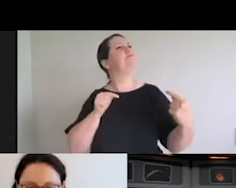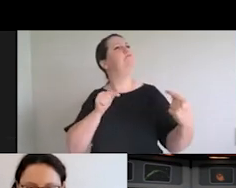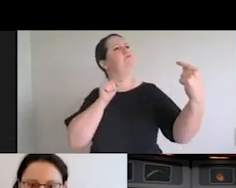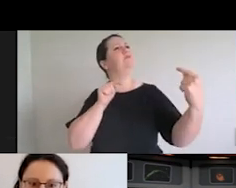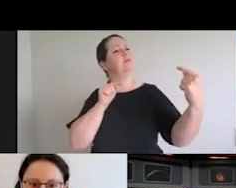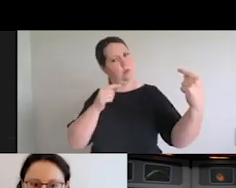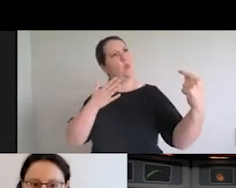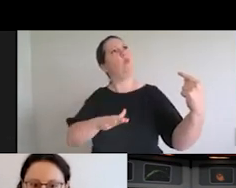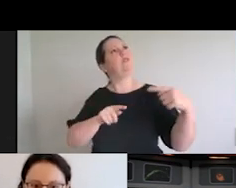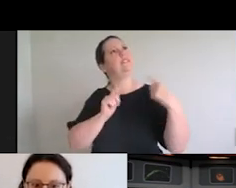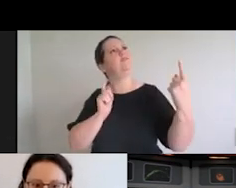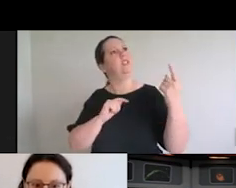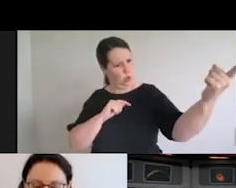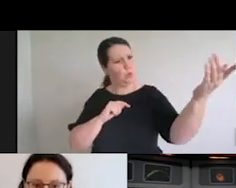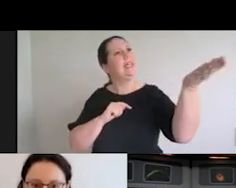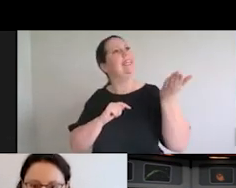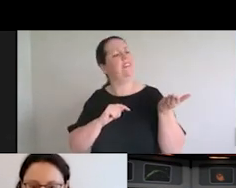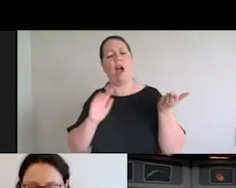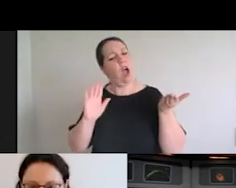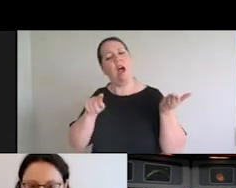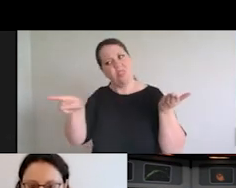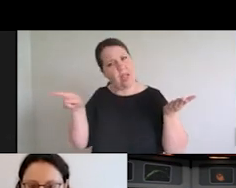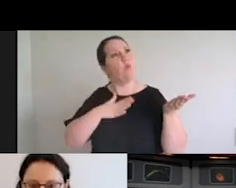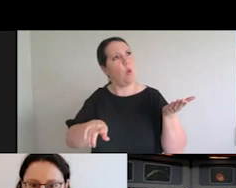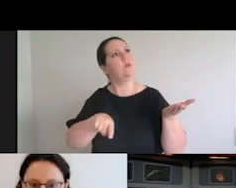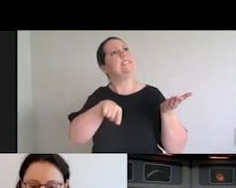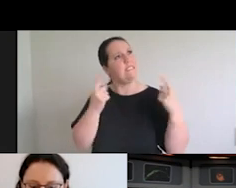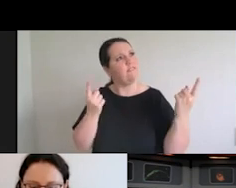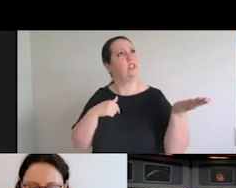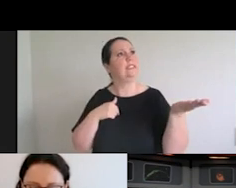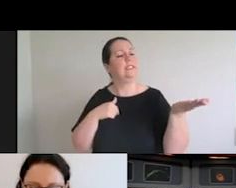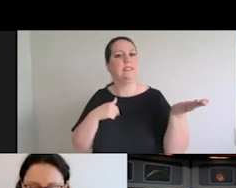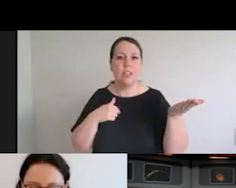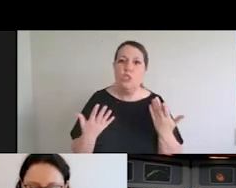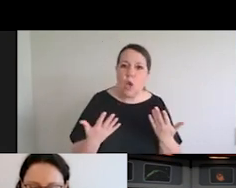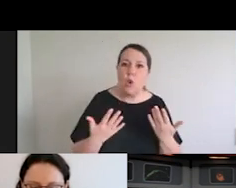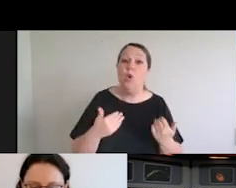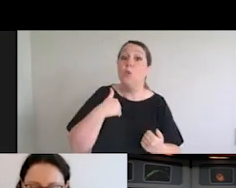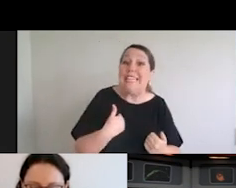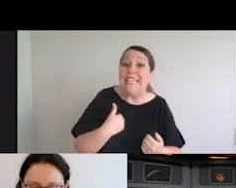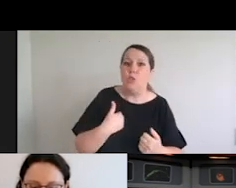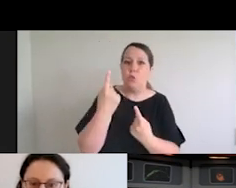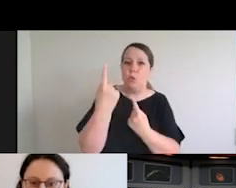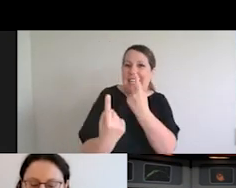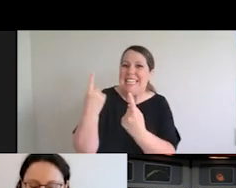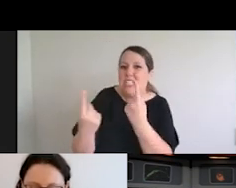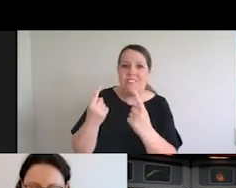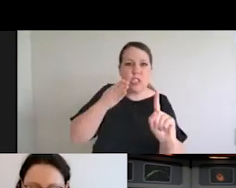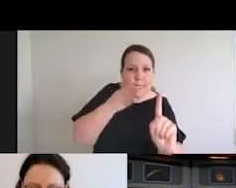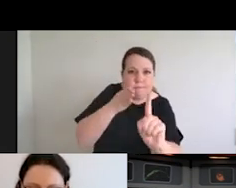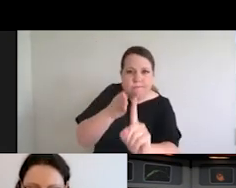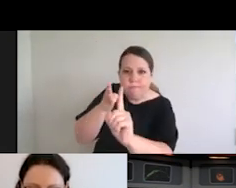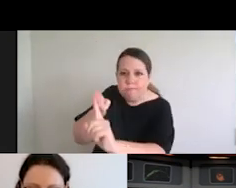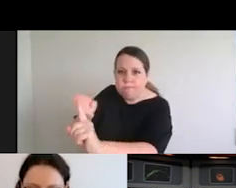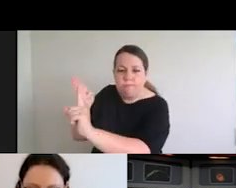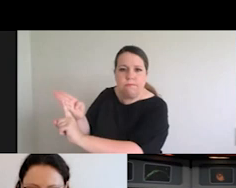the only way you are assured to lose is if you don't do it. I can't tell you